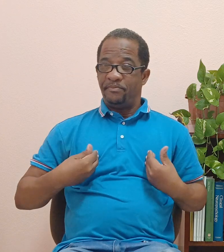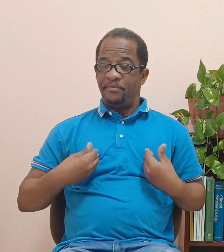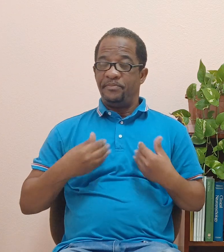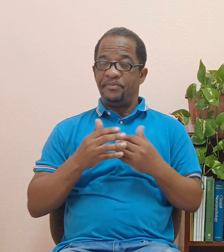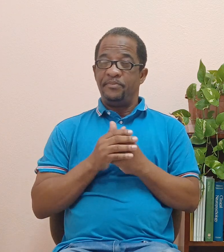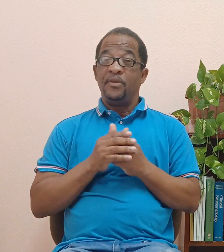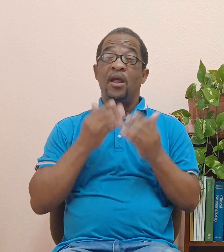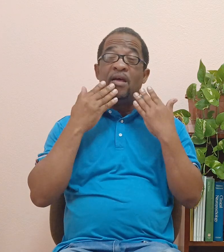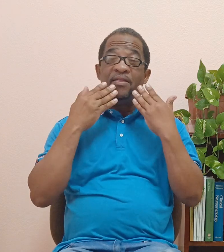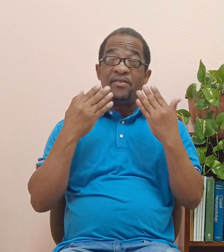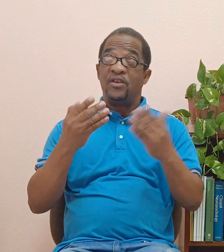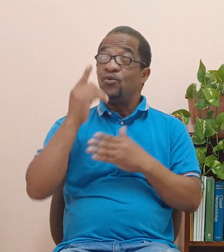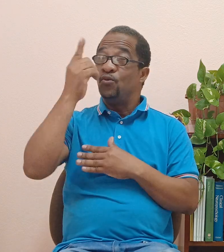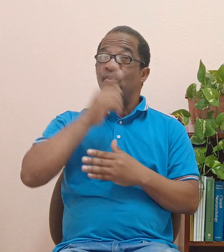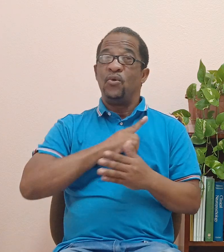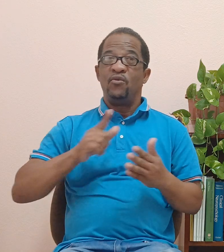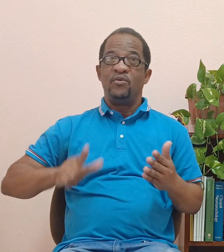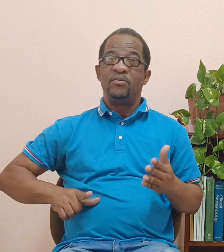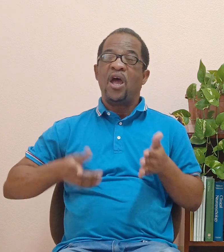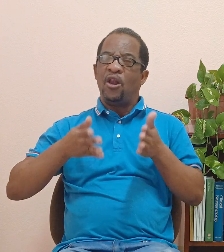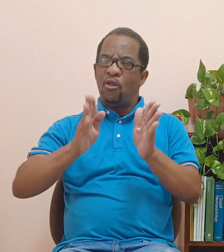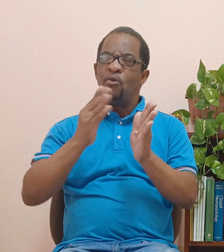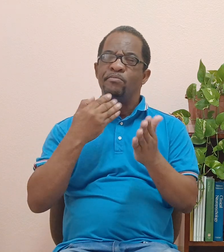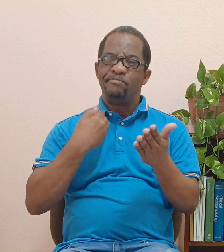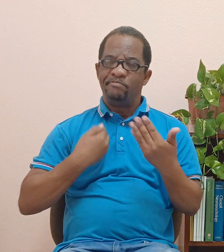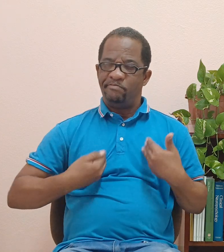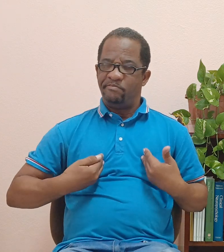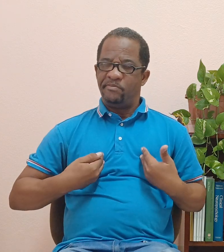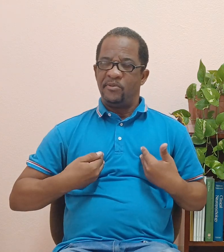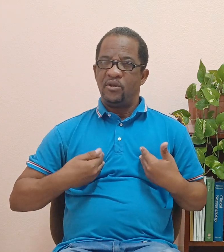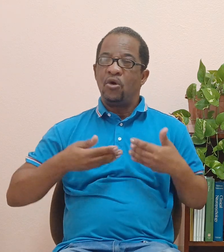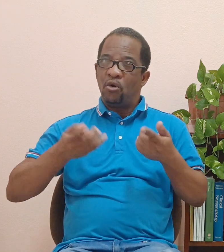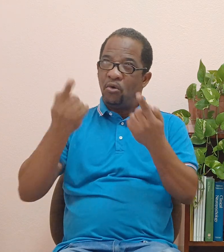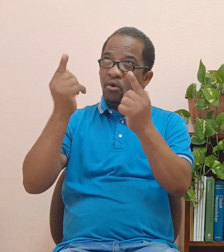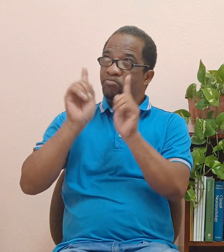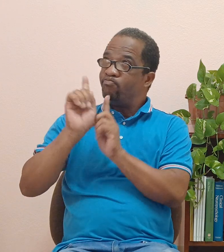Thank you, Lord, for allowing me to come to you in this way.